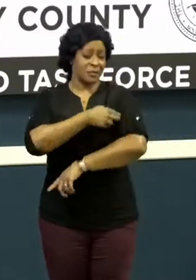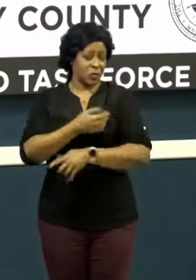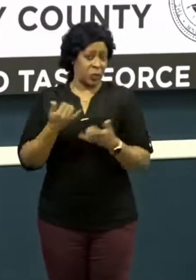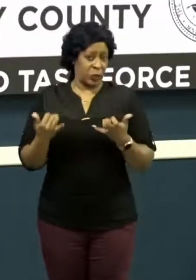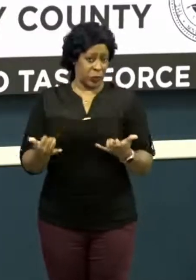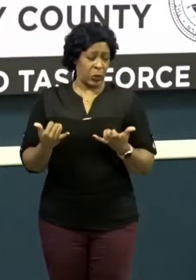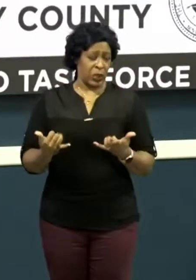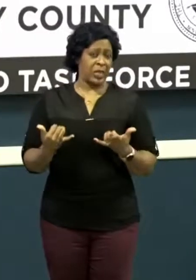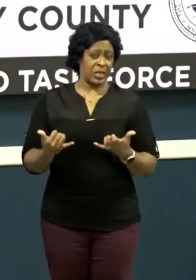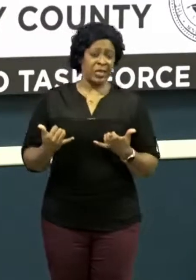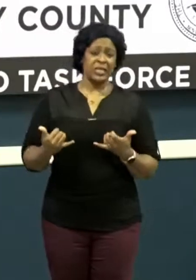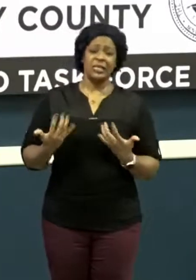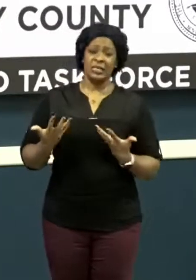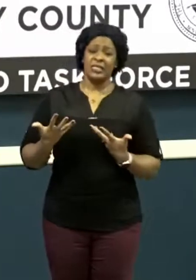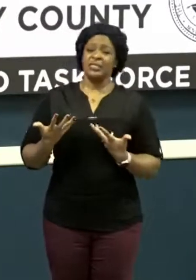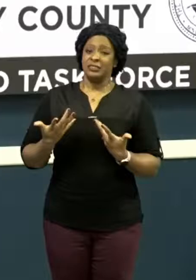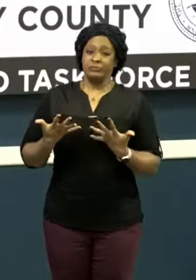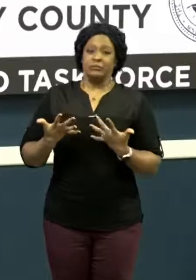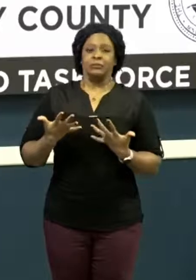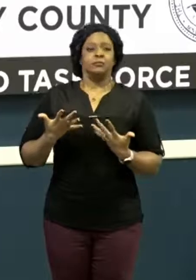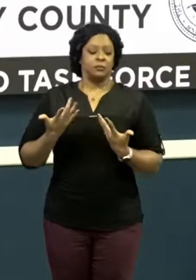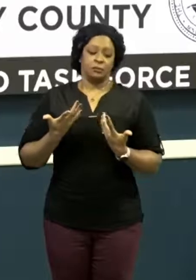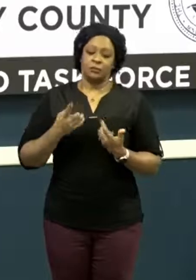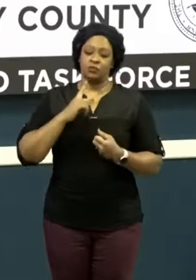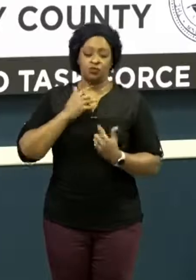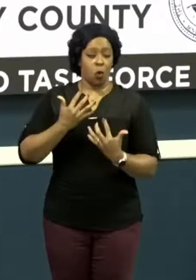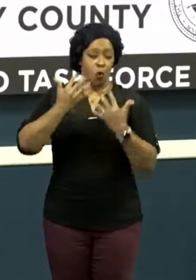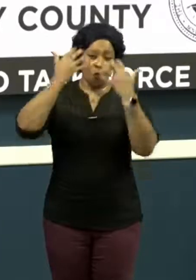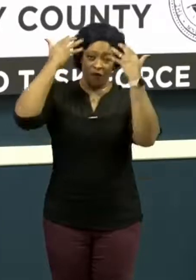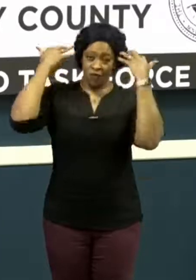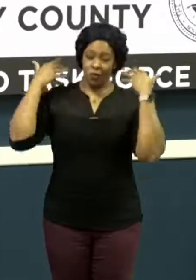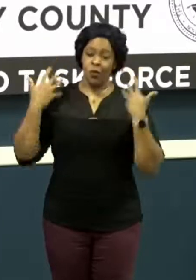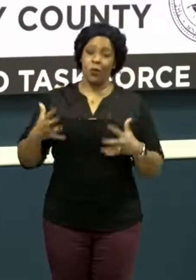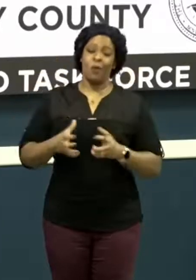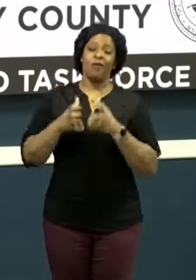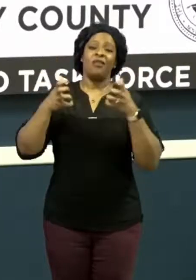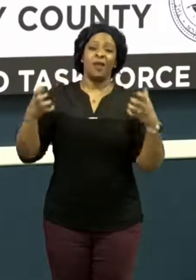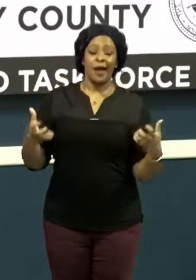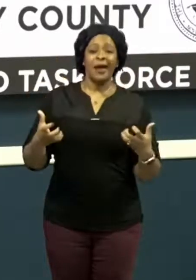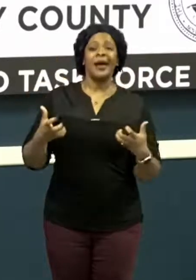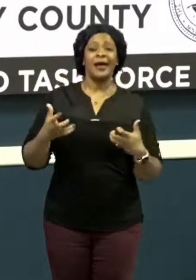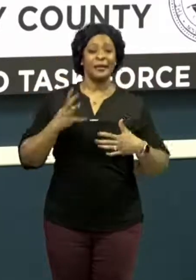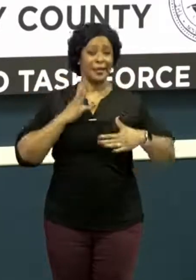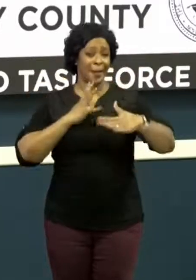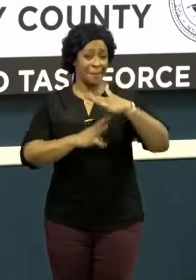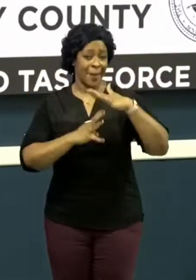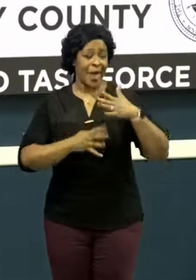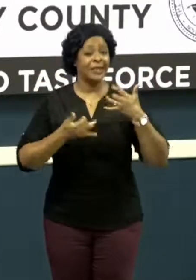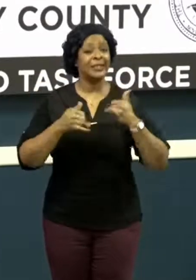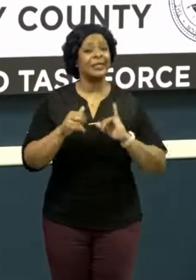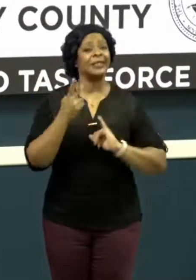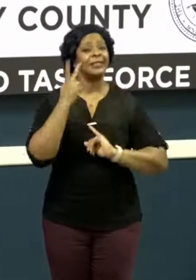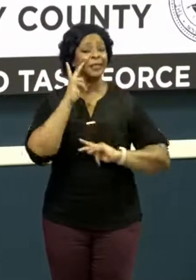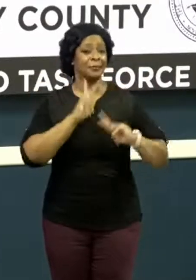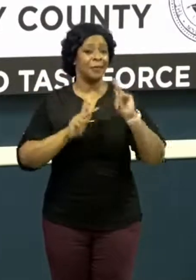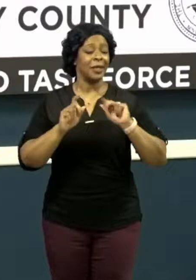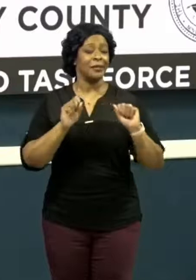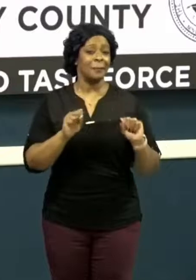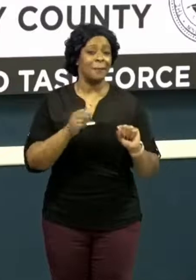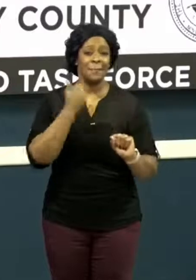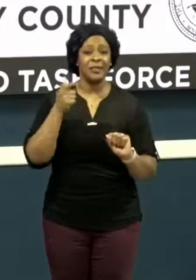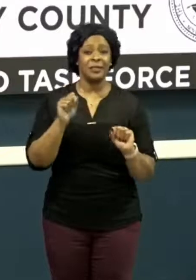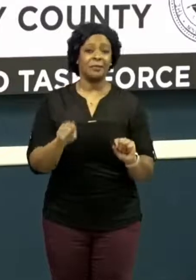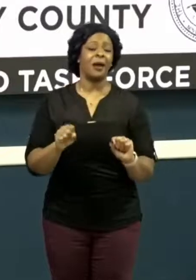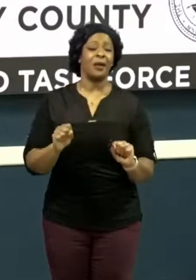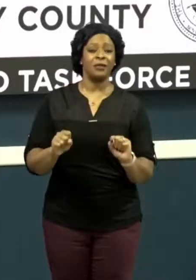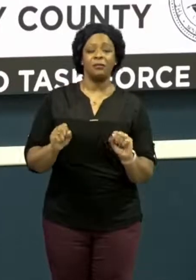have been stretched beyond capacity, but are still seeing people as best they can and providing all